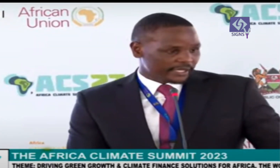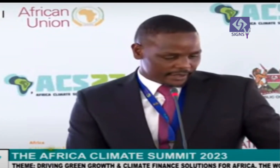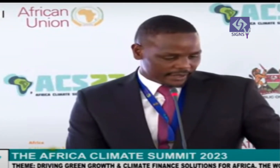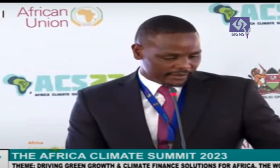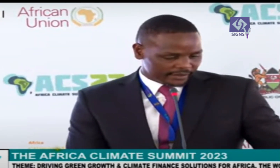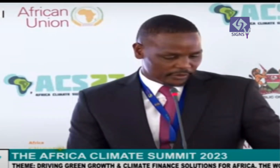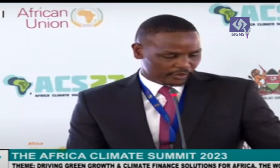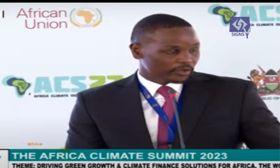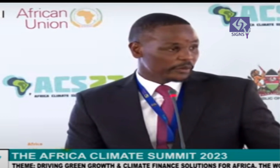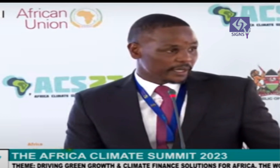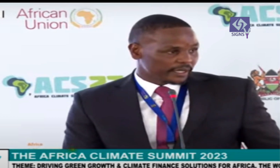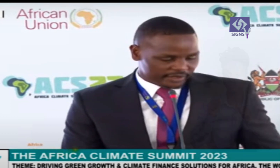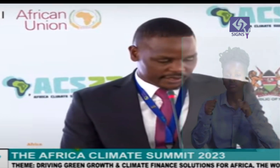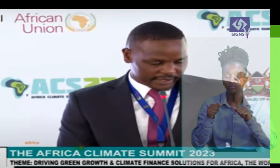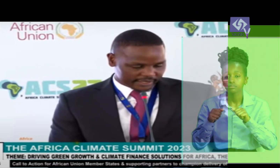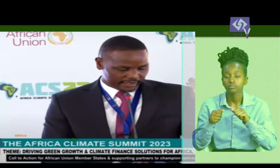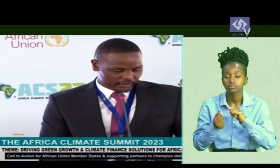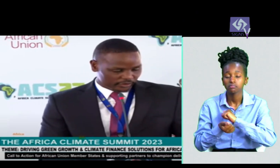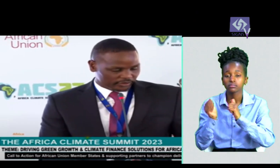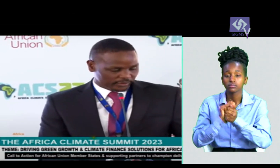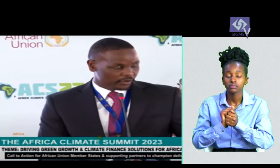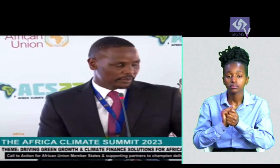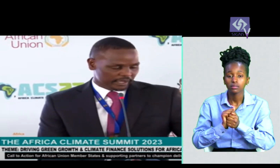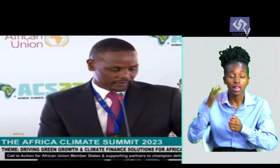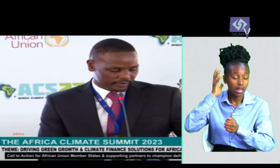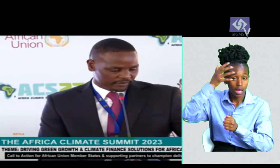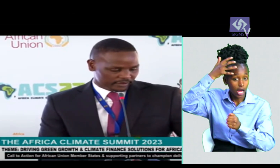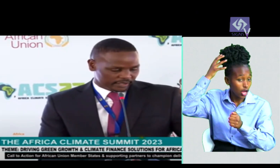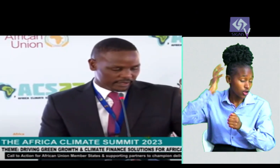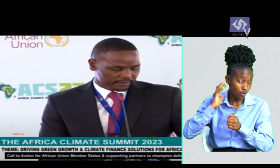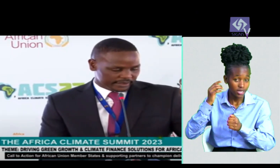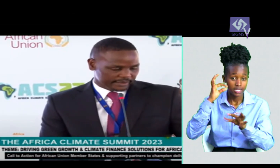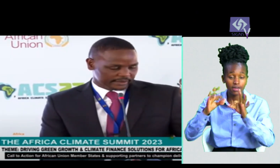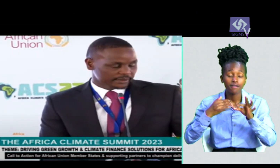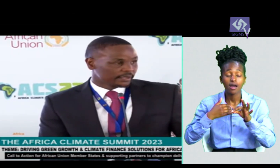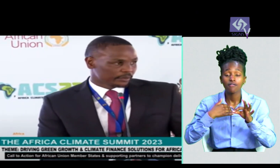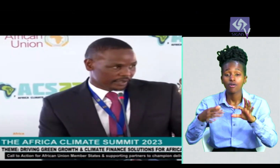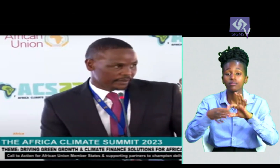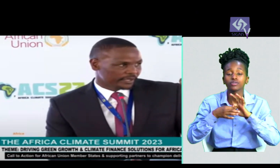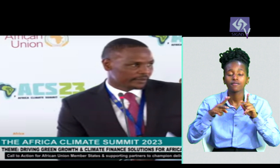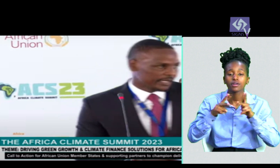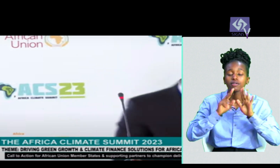Mr. Kate Assen, who is the World Bank Country Director, who will speak on behalf of the FLOCA Partners Program. Welcome,